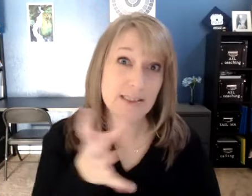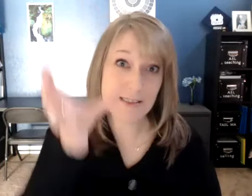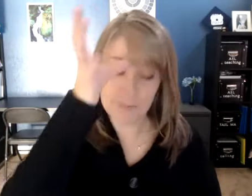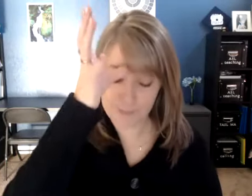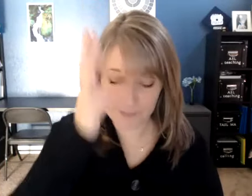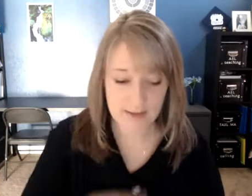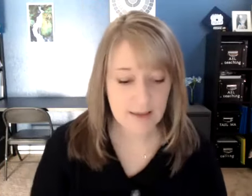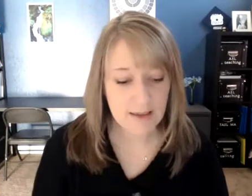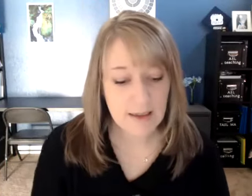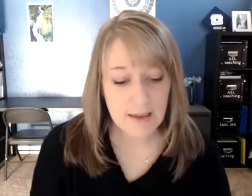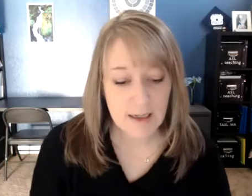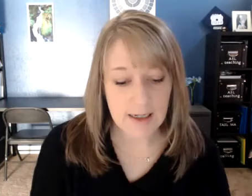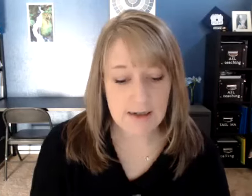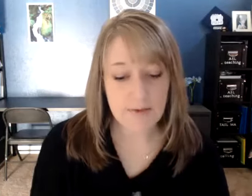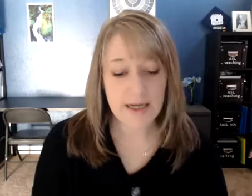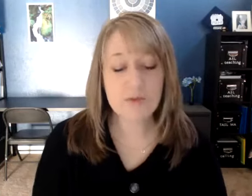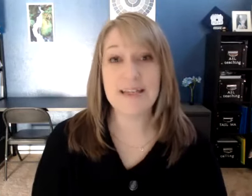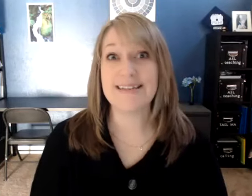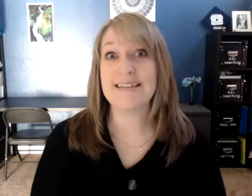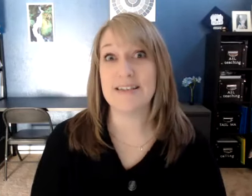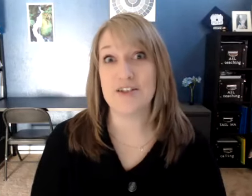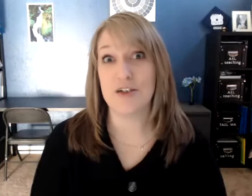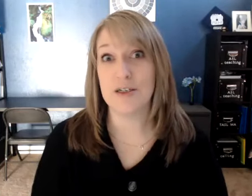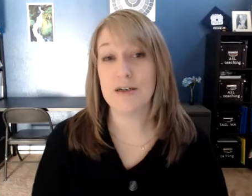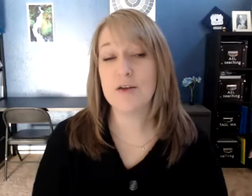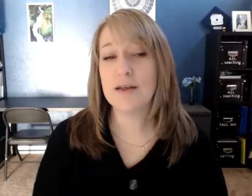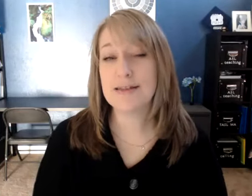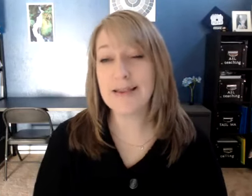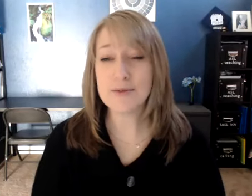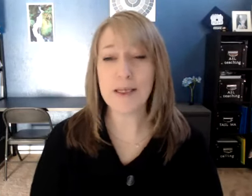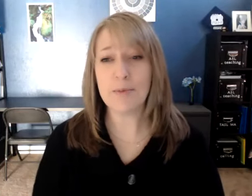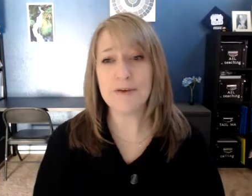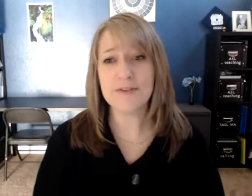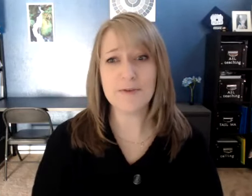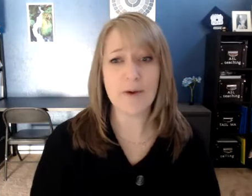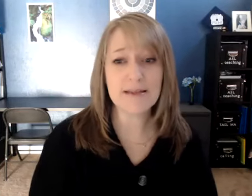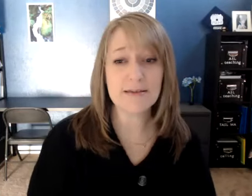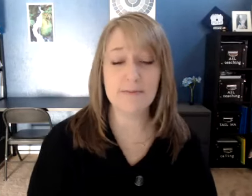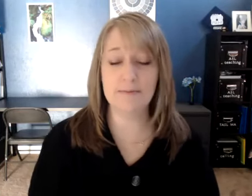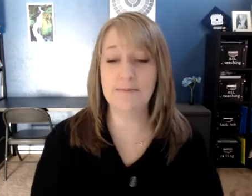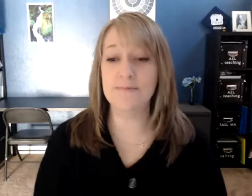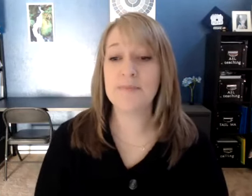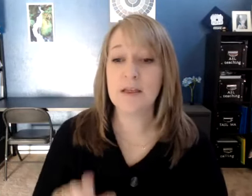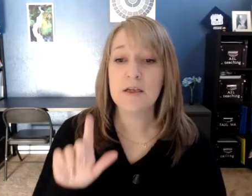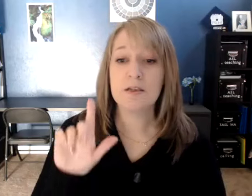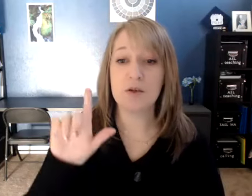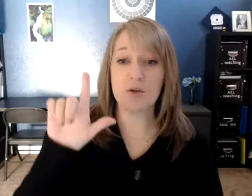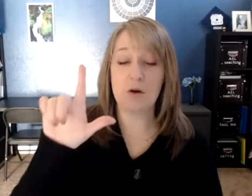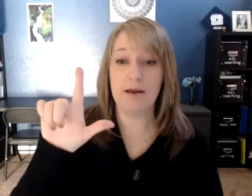parents. The next one is sister. You can sign this one a couple of different ways. So you want